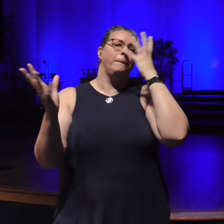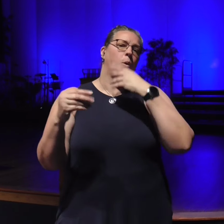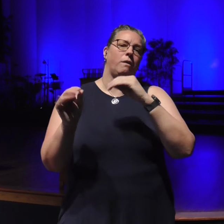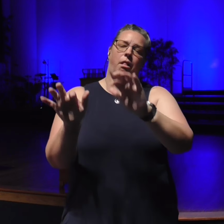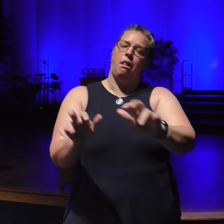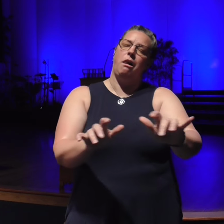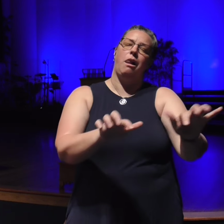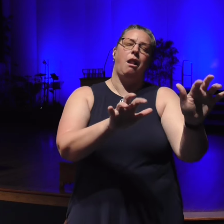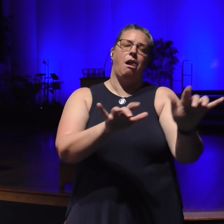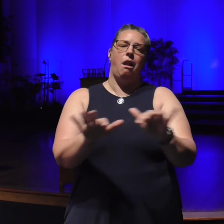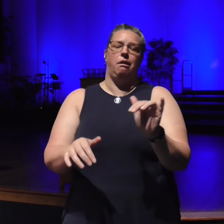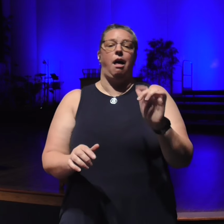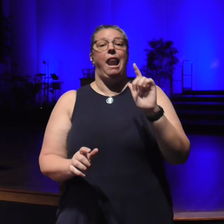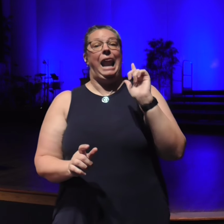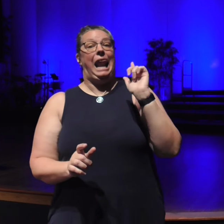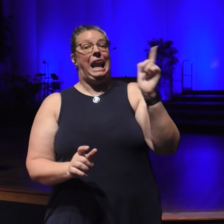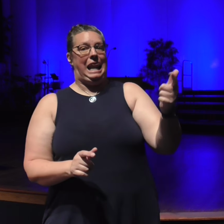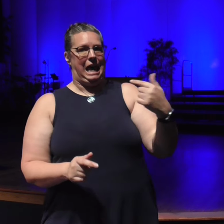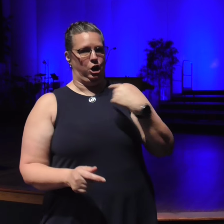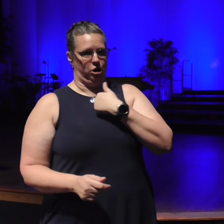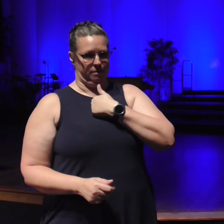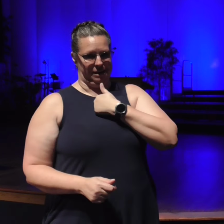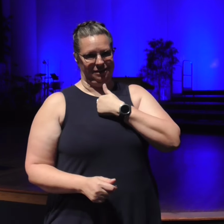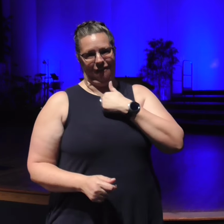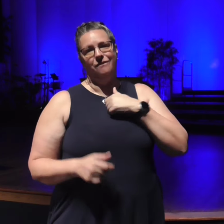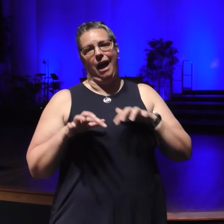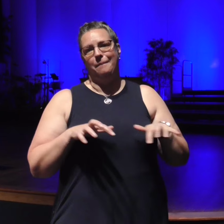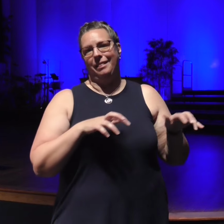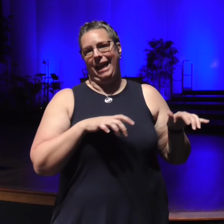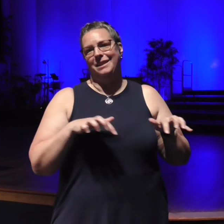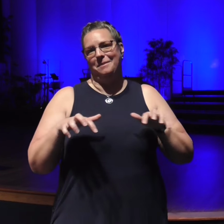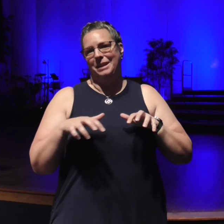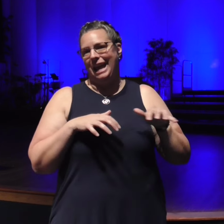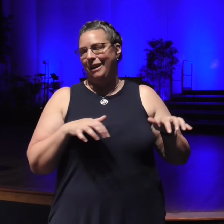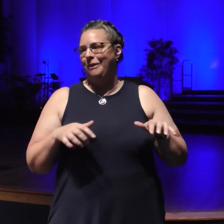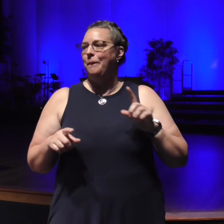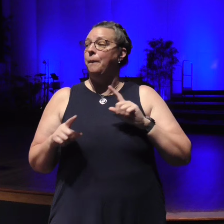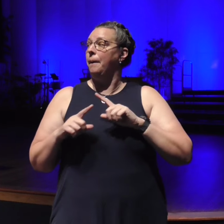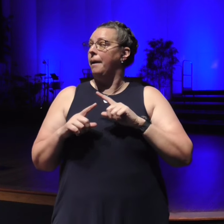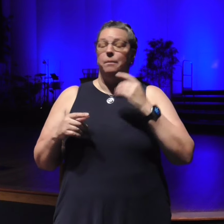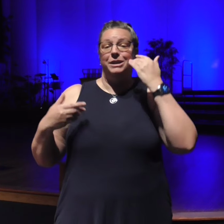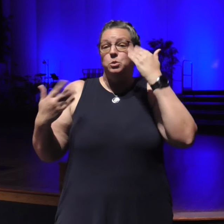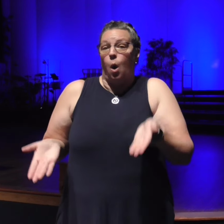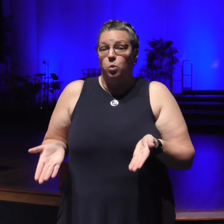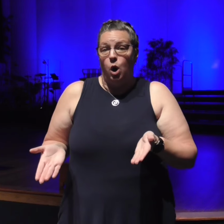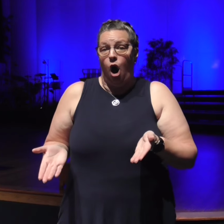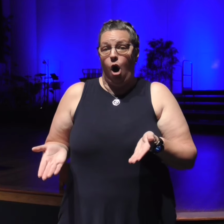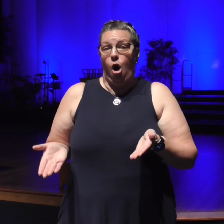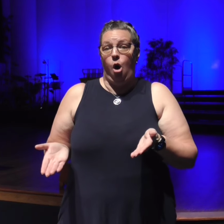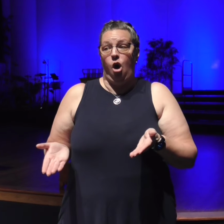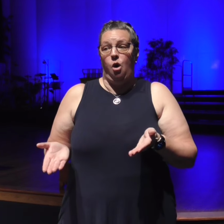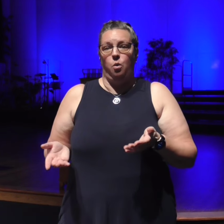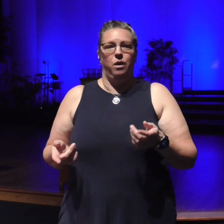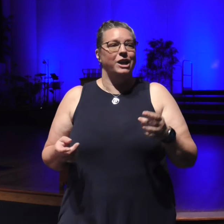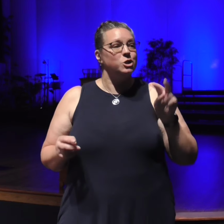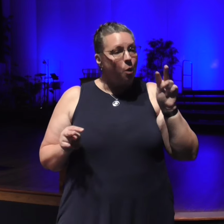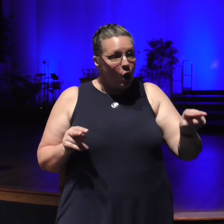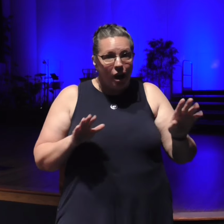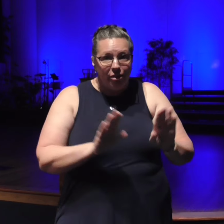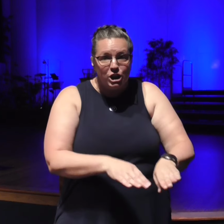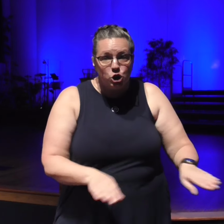And later on, I began playing the piano. But you don't know. Look at these children,